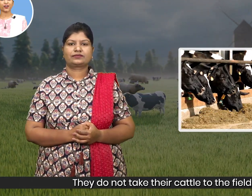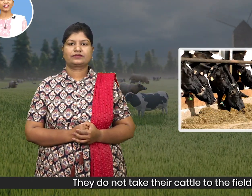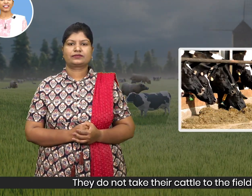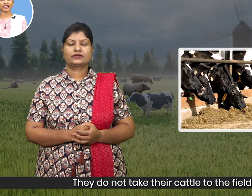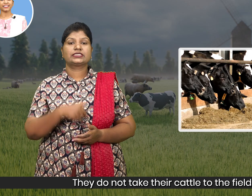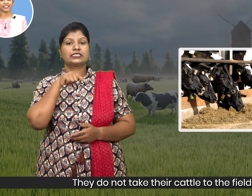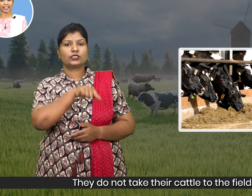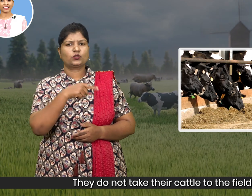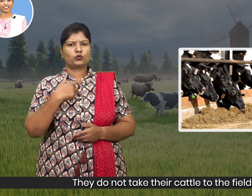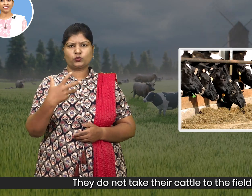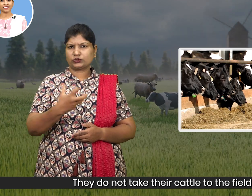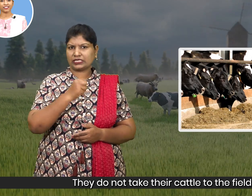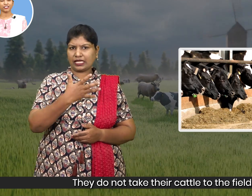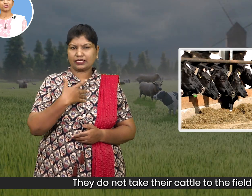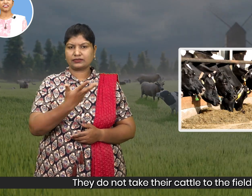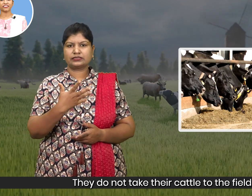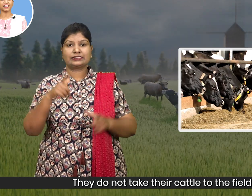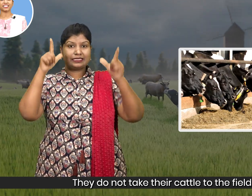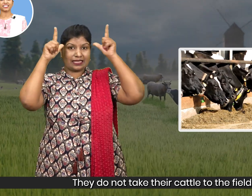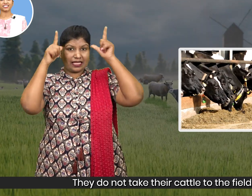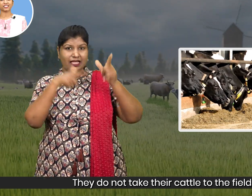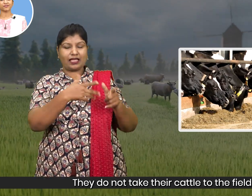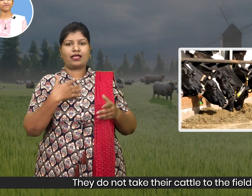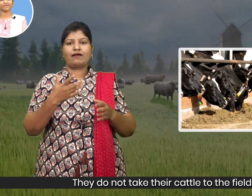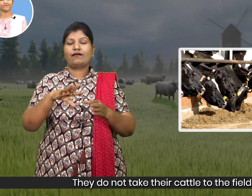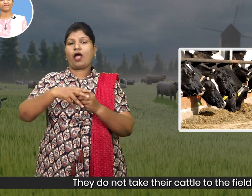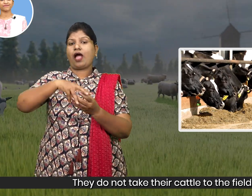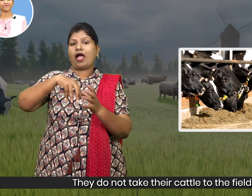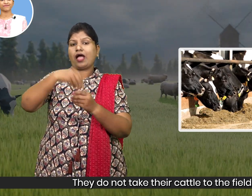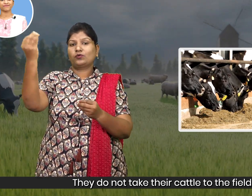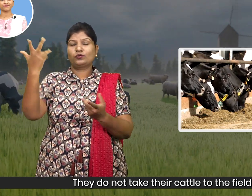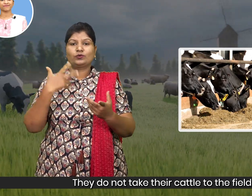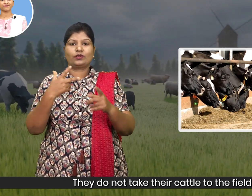They do not take their cattle to the fields.